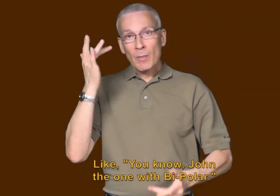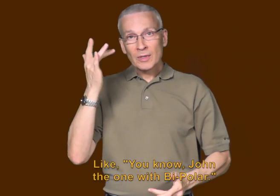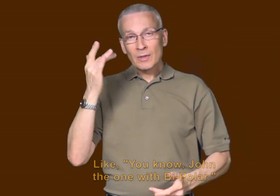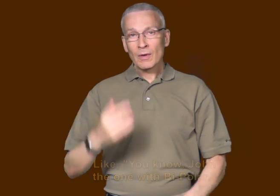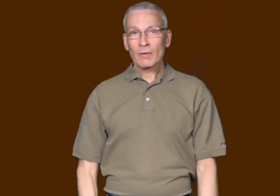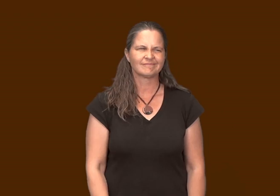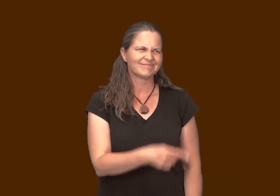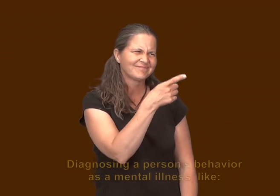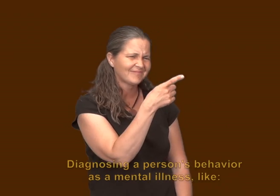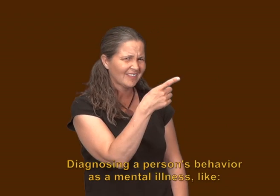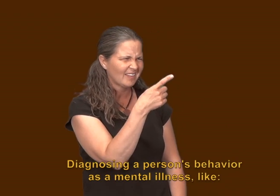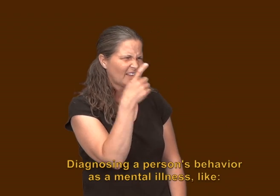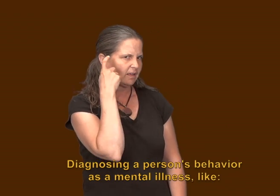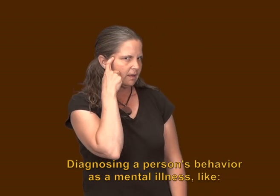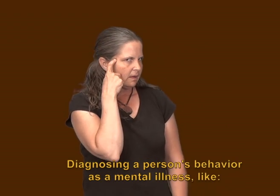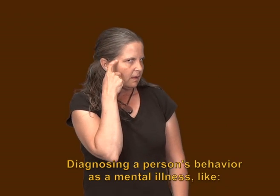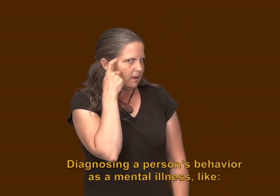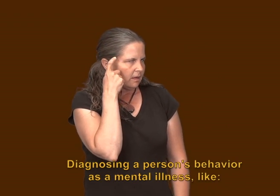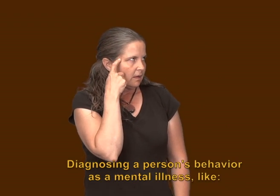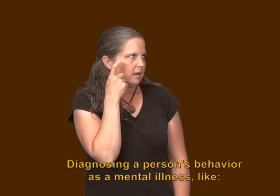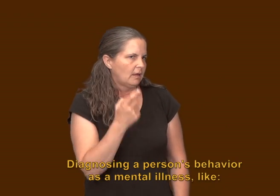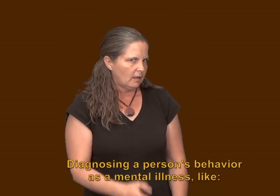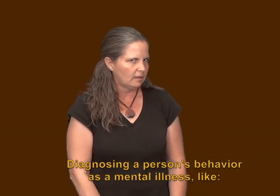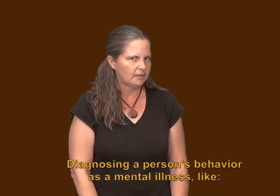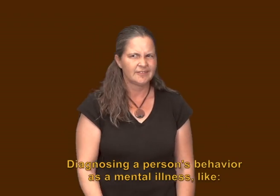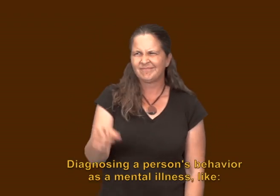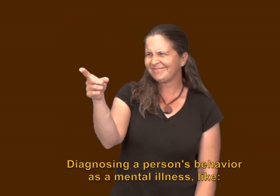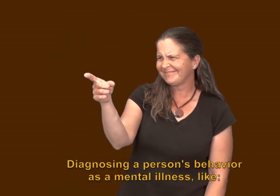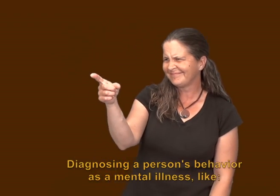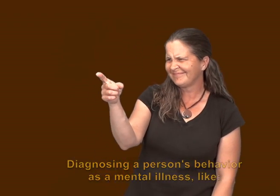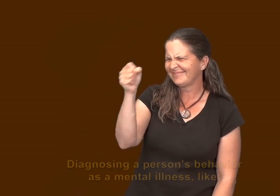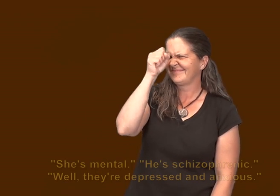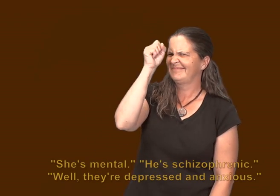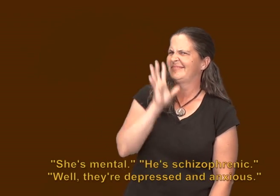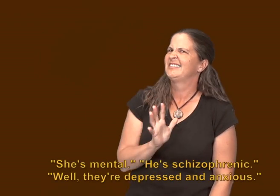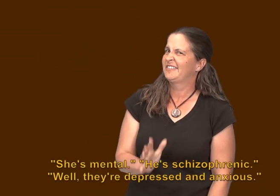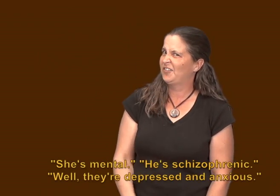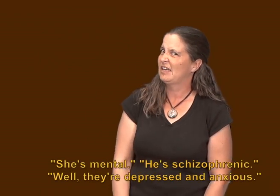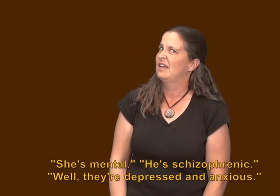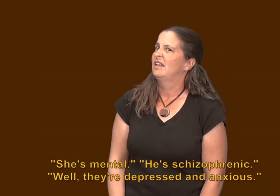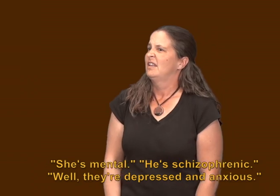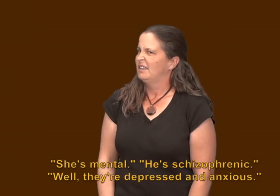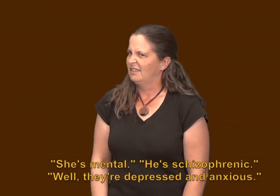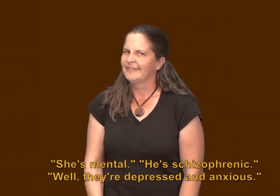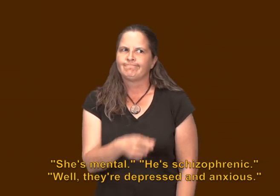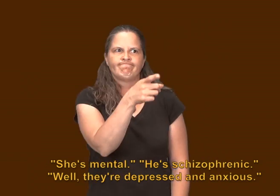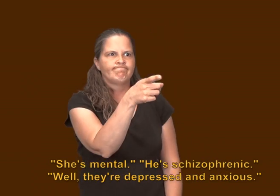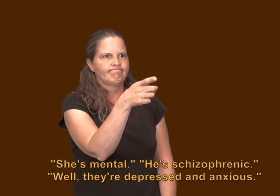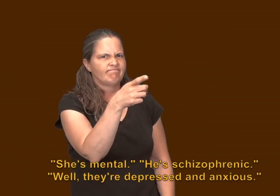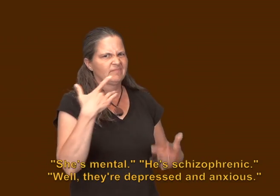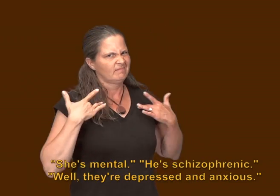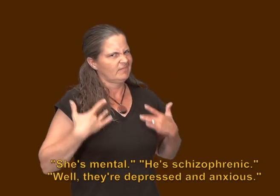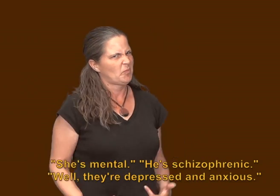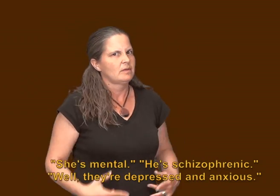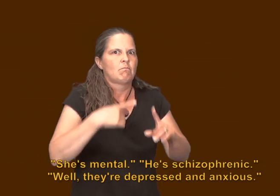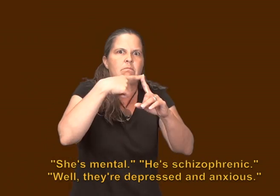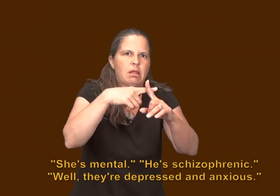bipolar. Diagnosing a person's behavior as a mental illness, like, she's mental, he's schizophrenic, well,